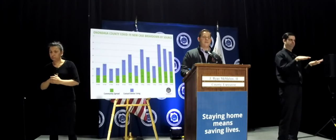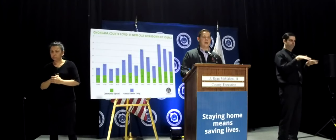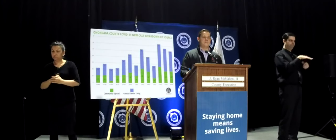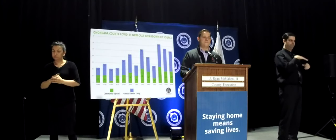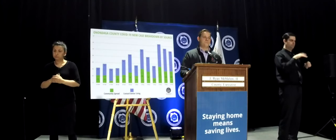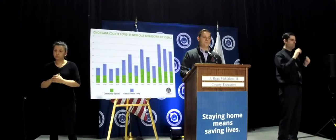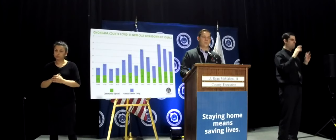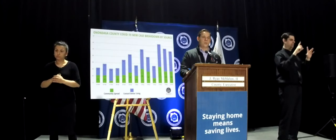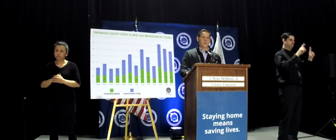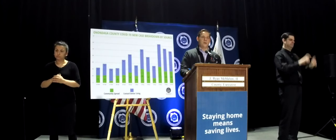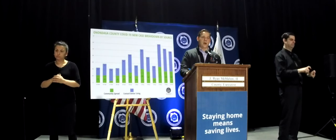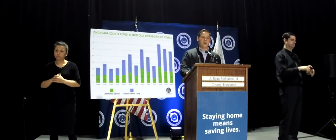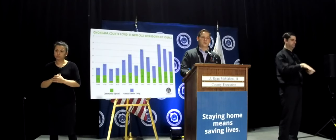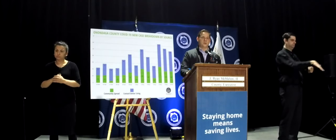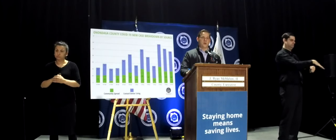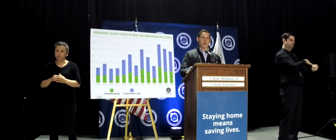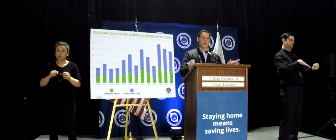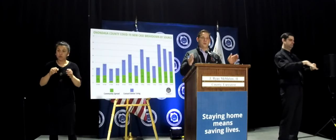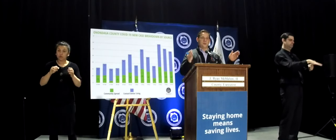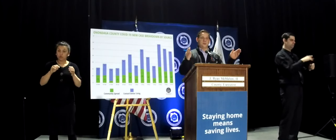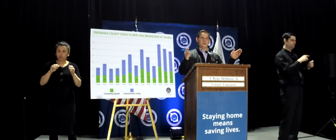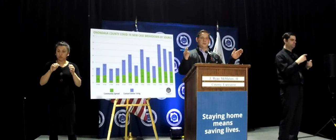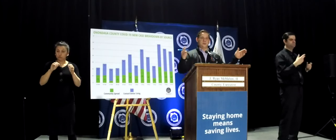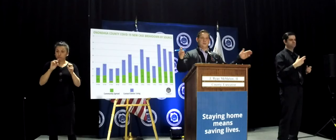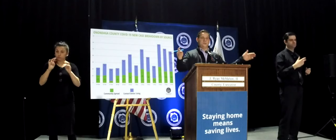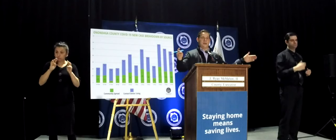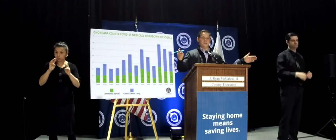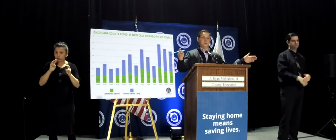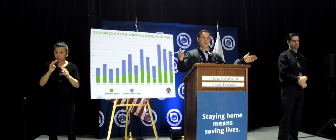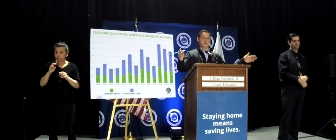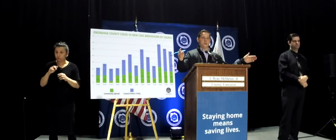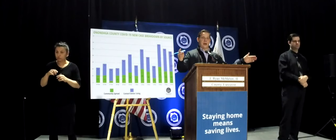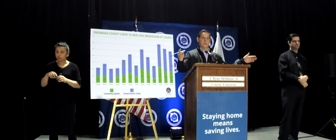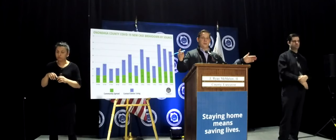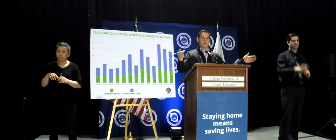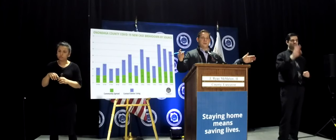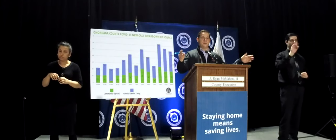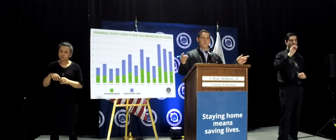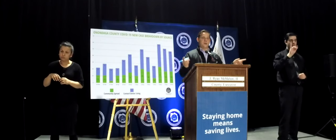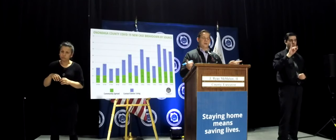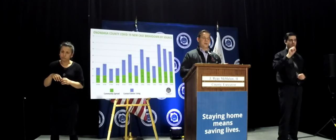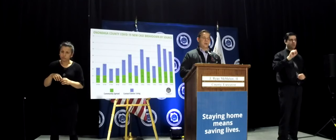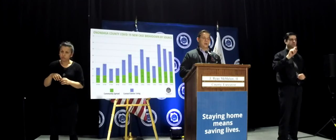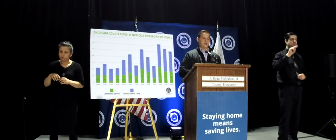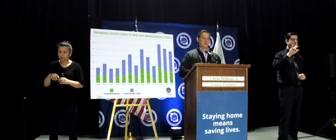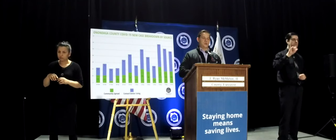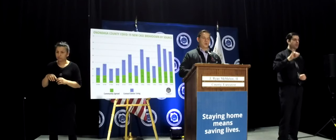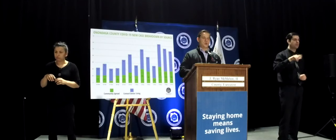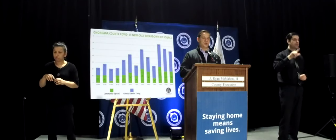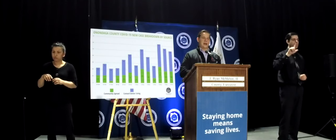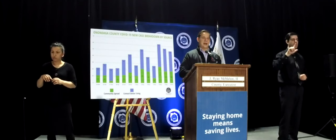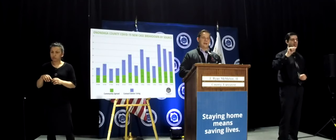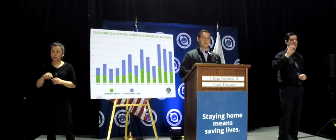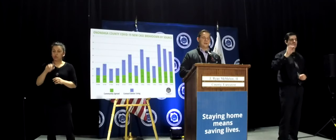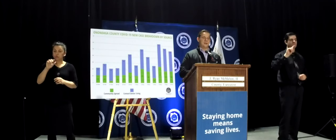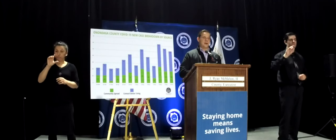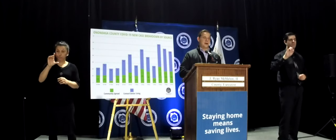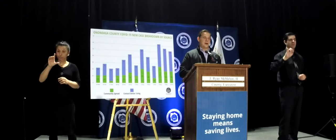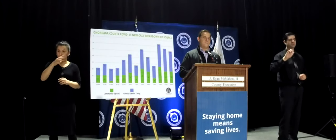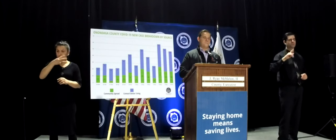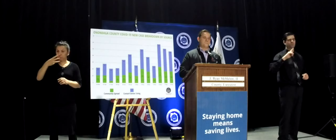and Lafayette. I also know the space between properties and the ability to